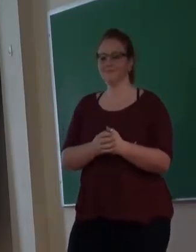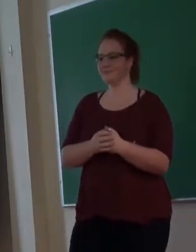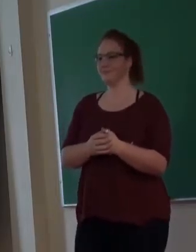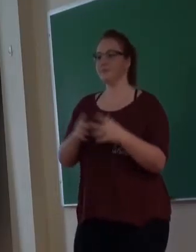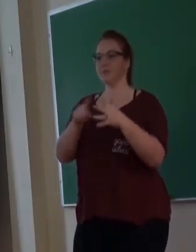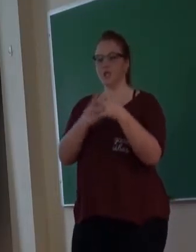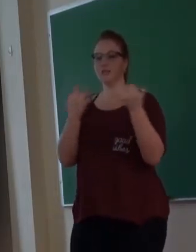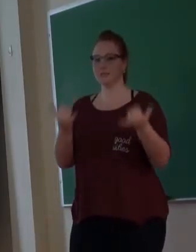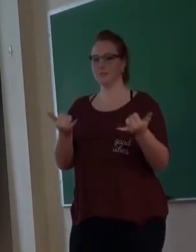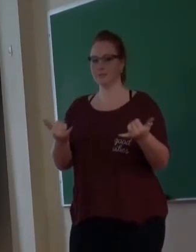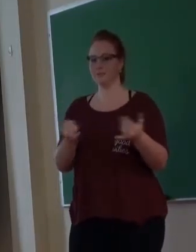today. It's good.